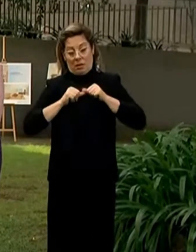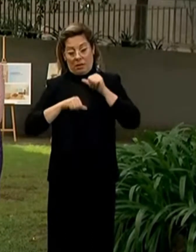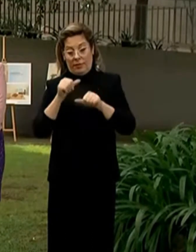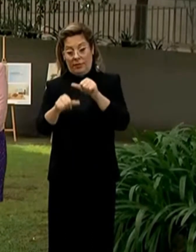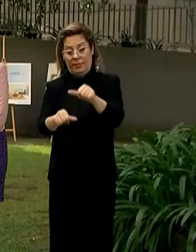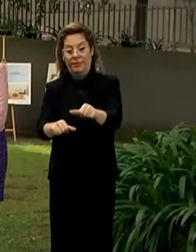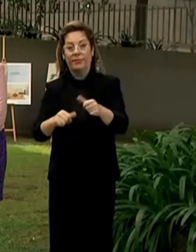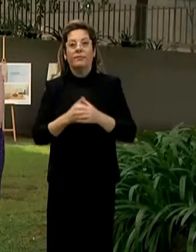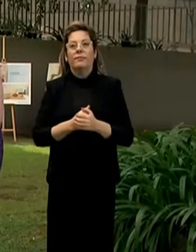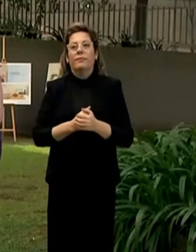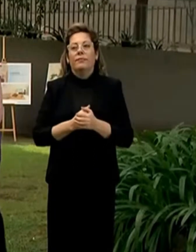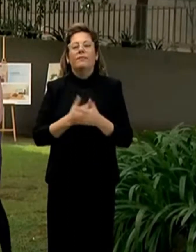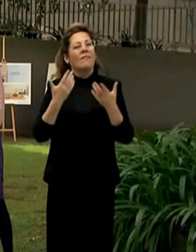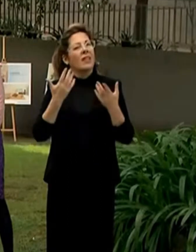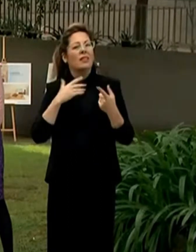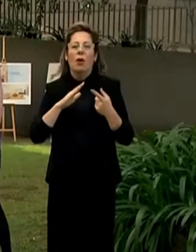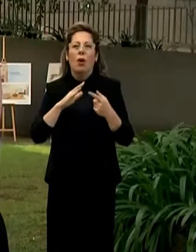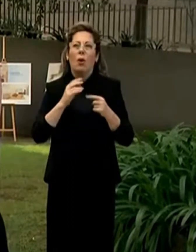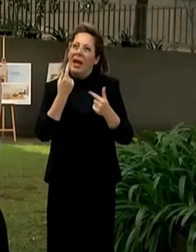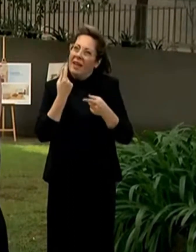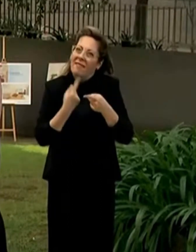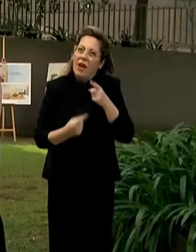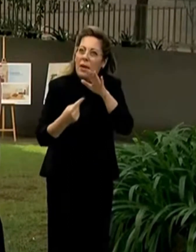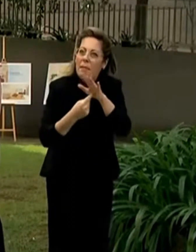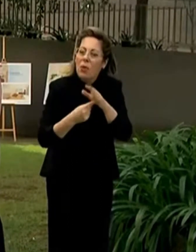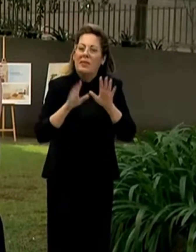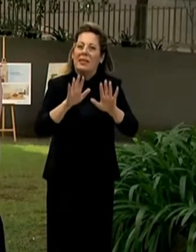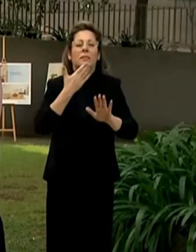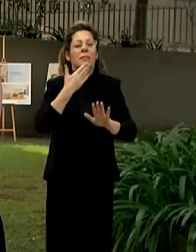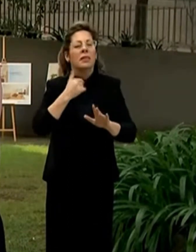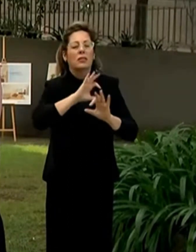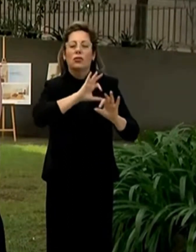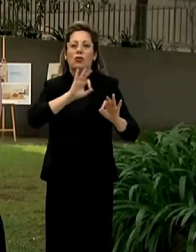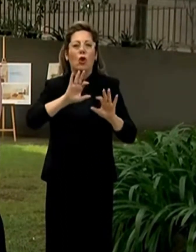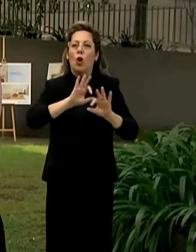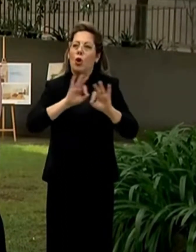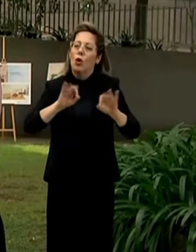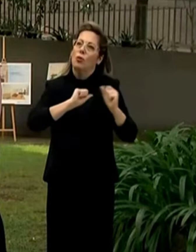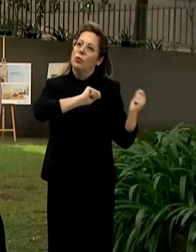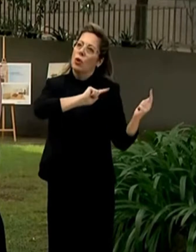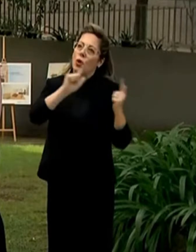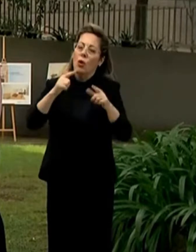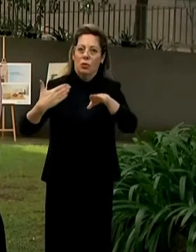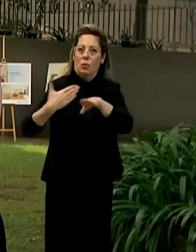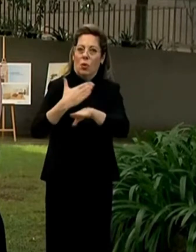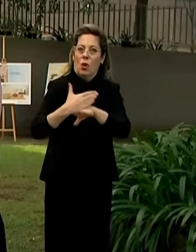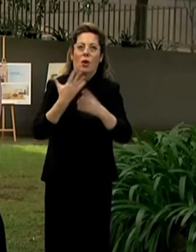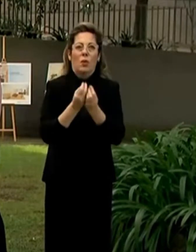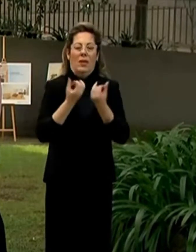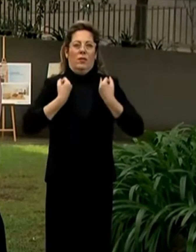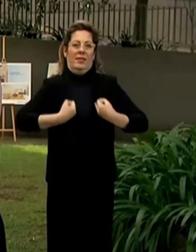to work when you're sick or unwell is still heard and responded to in workplaces across the